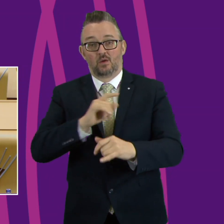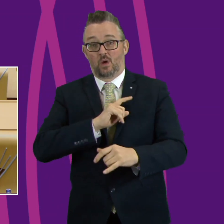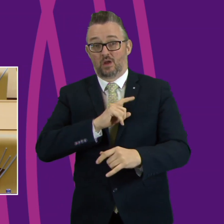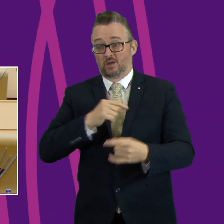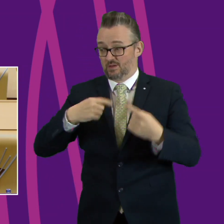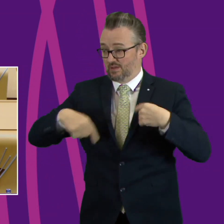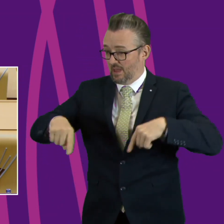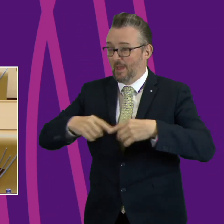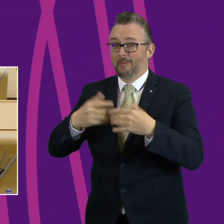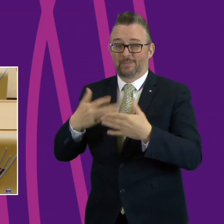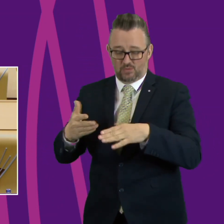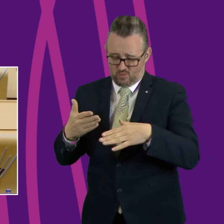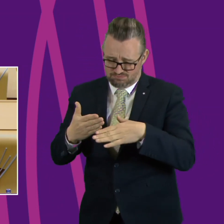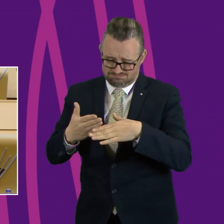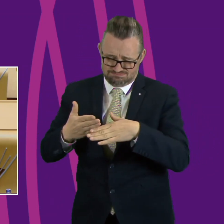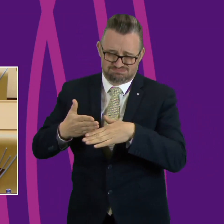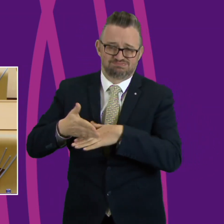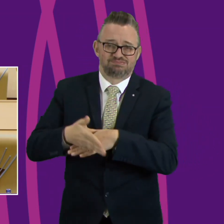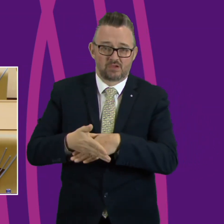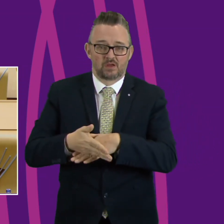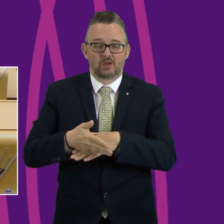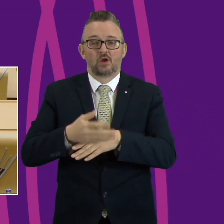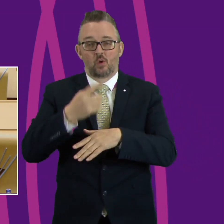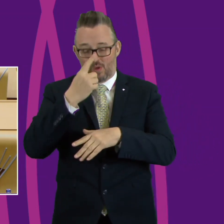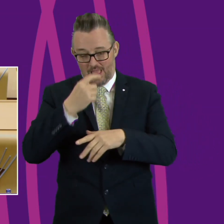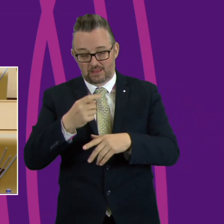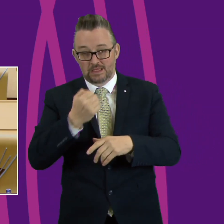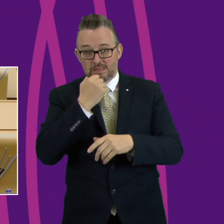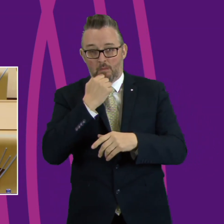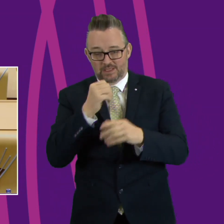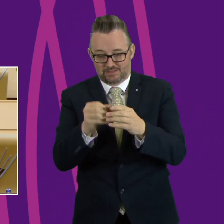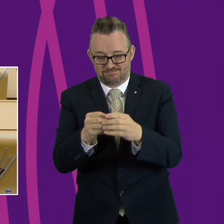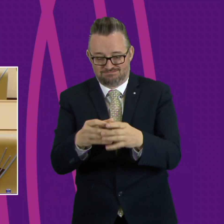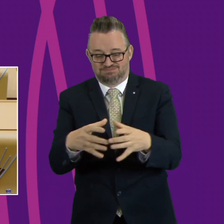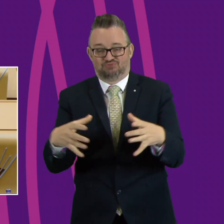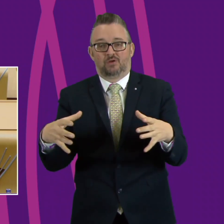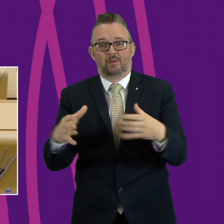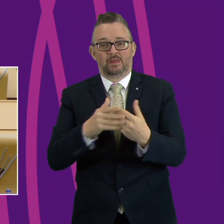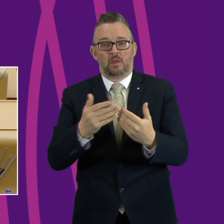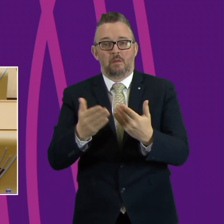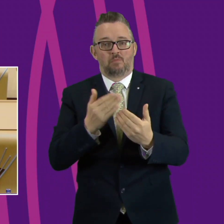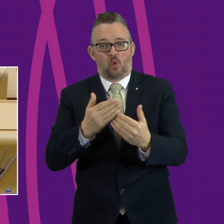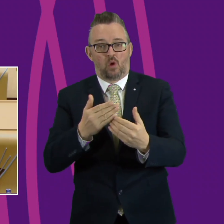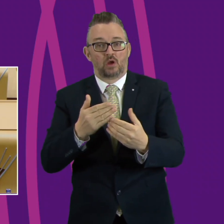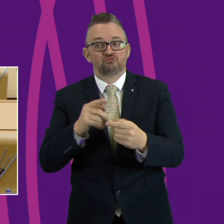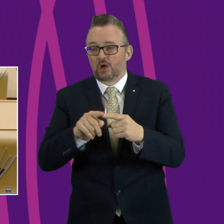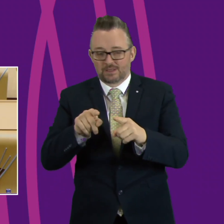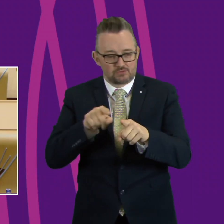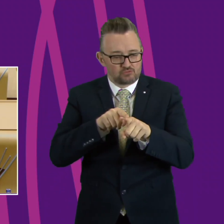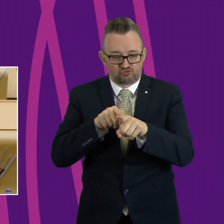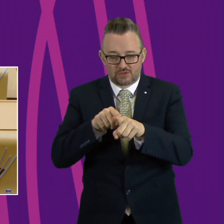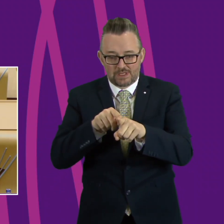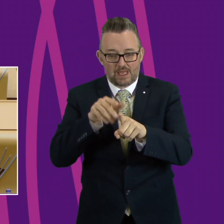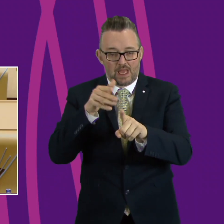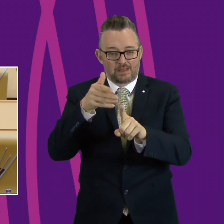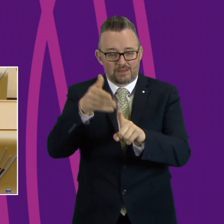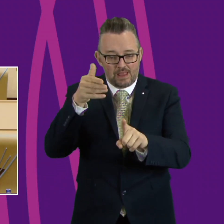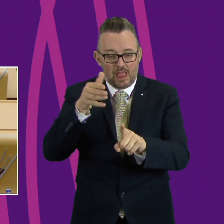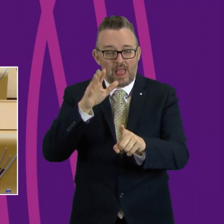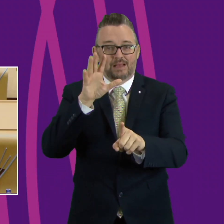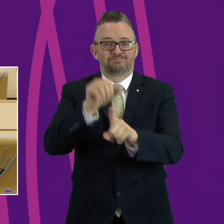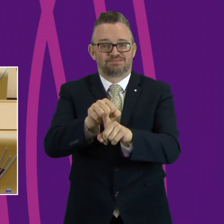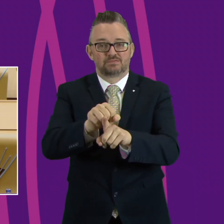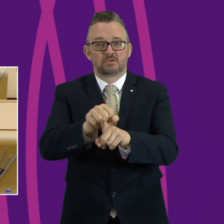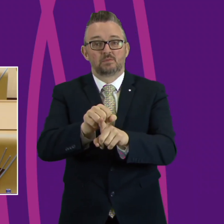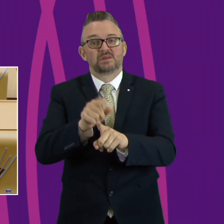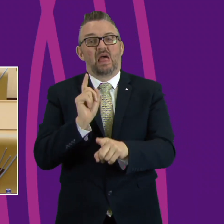we have underway to be able to scale up to deliver that test, trace and isolate operation that is